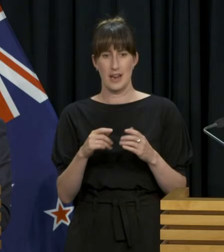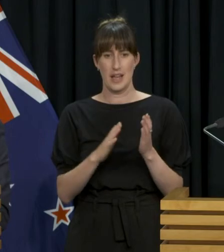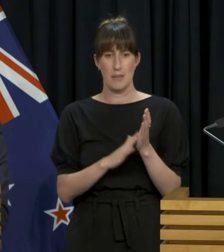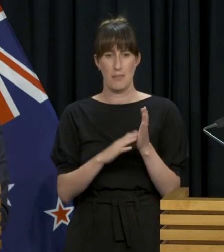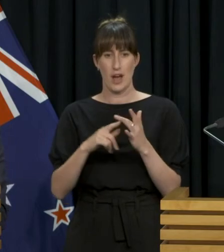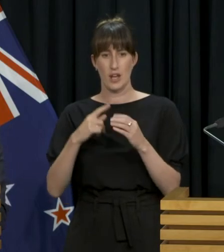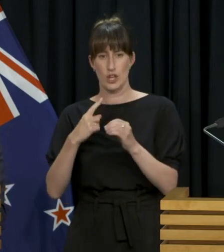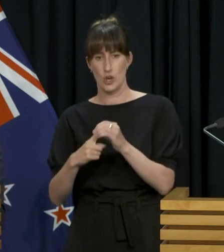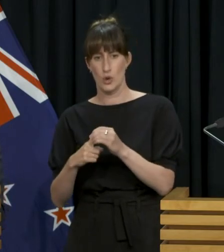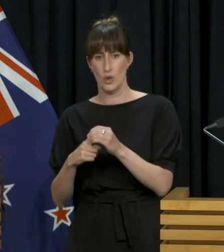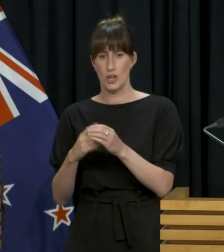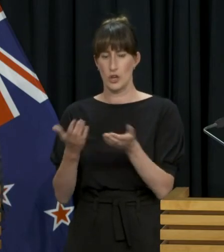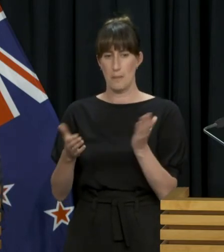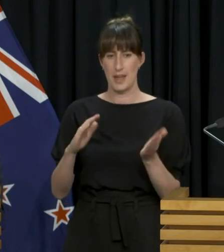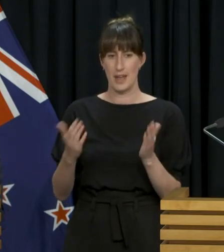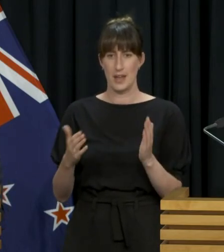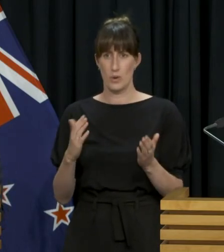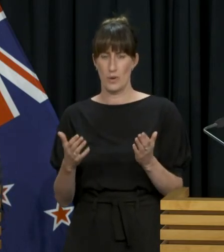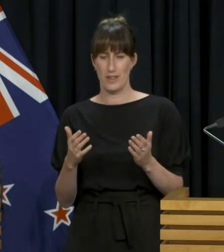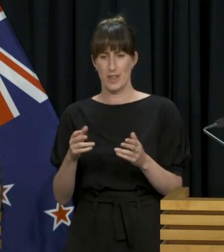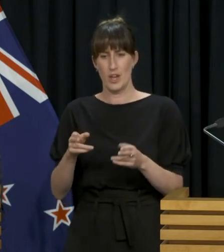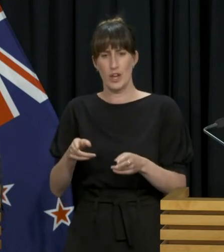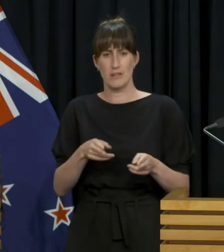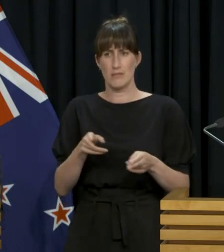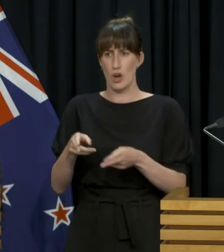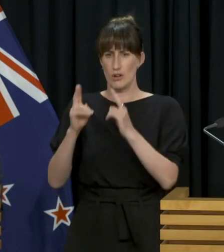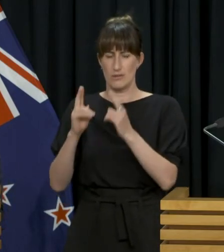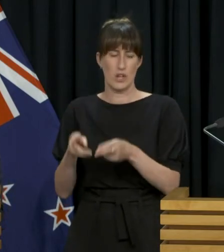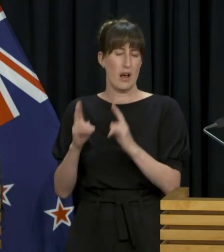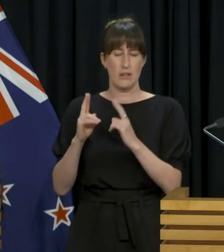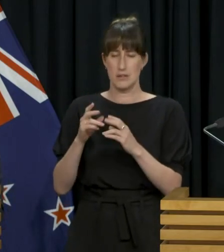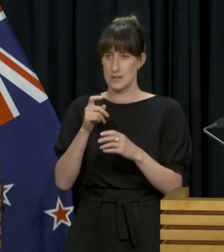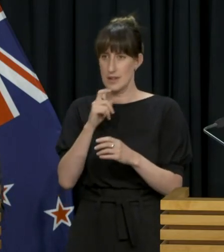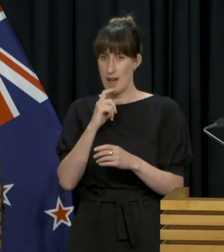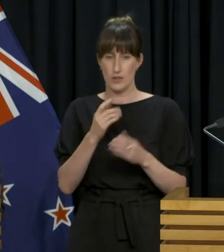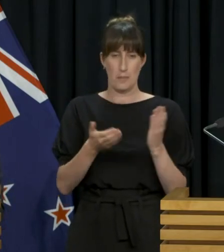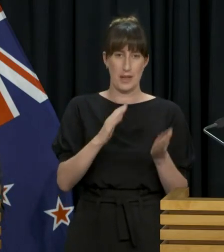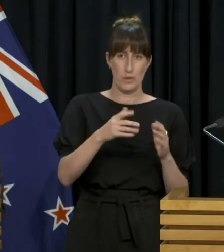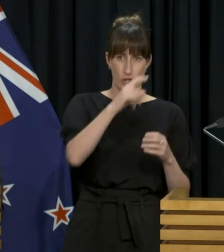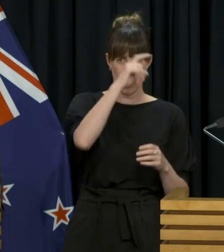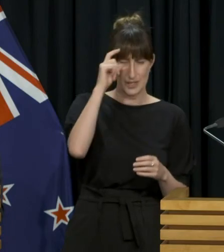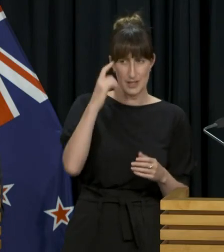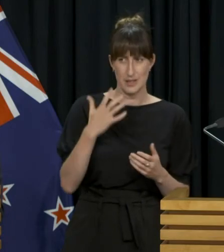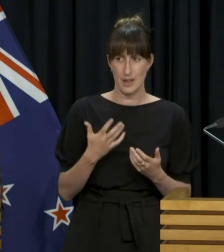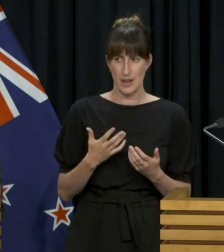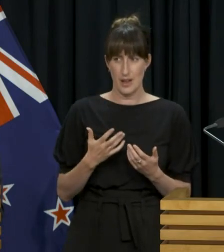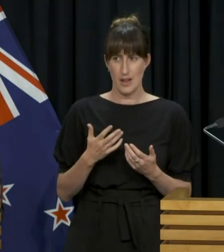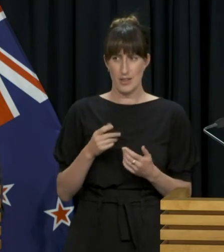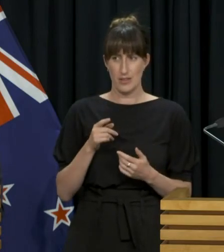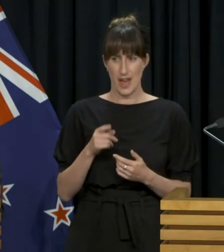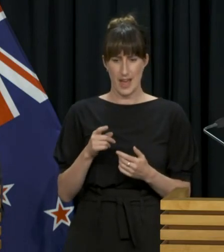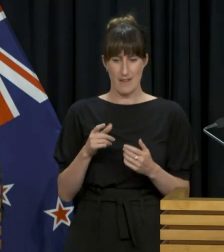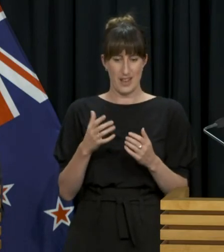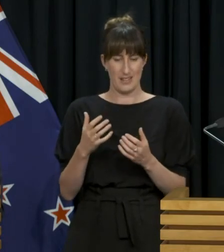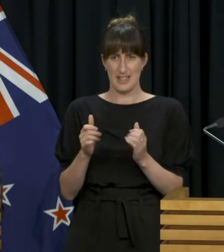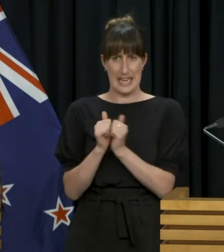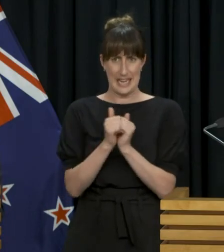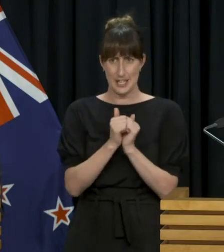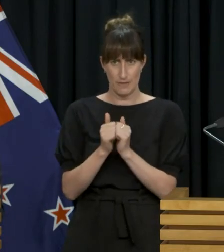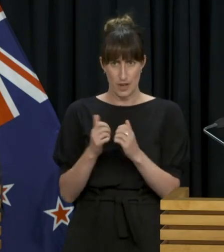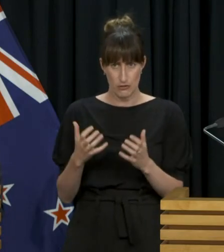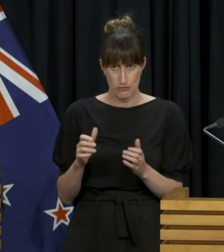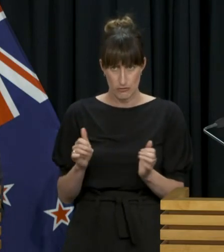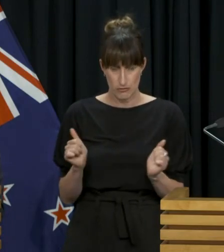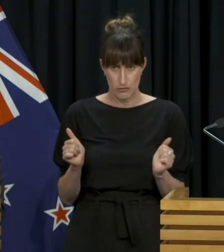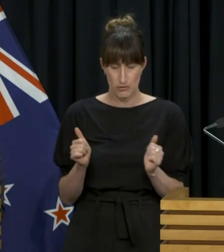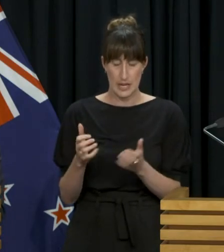same collective agreement. That gives them some advantages, though, as I've mentioned. They get all of the protections that go with being on that collective agreement as well, which they wouldn't get if